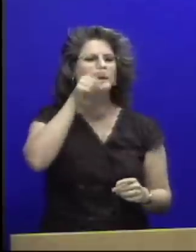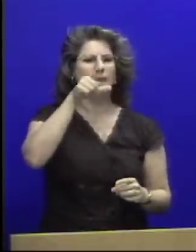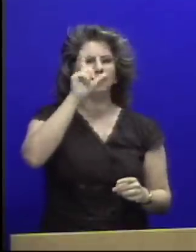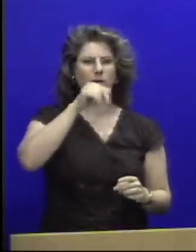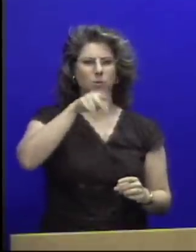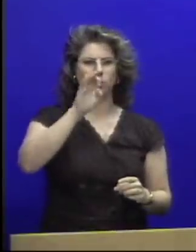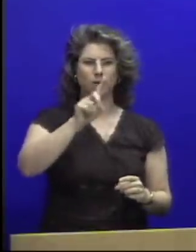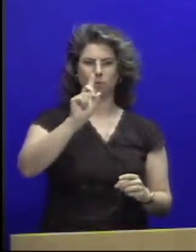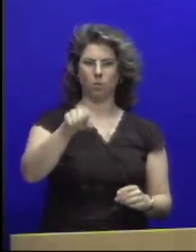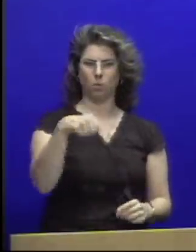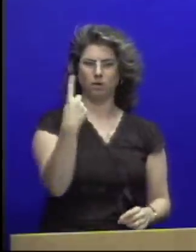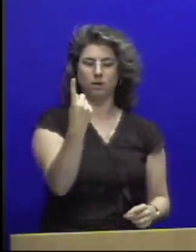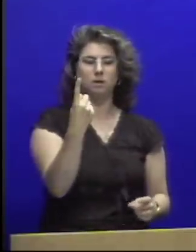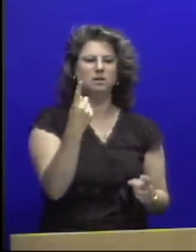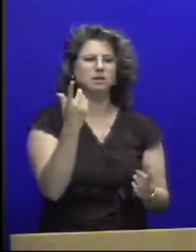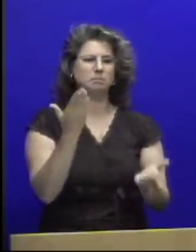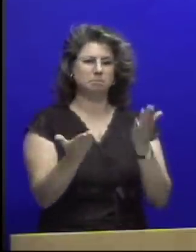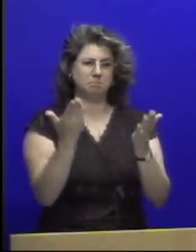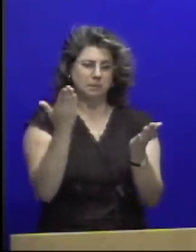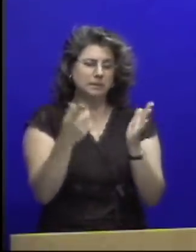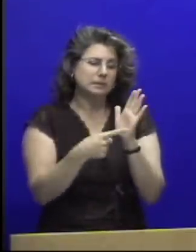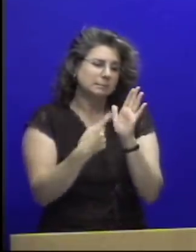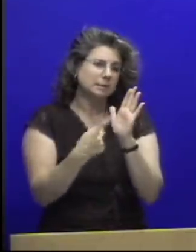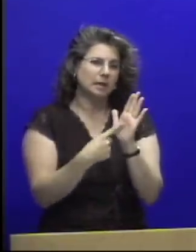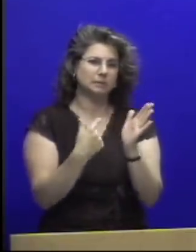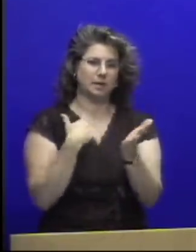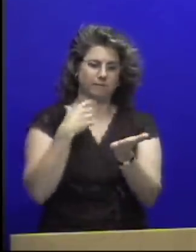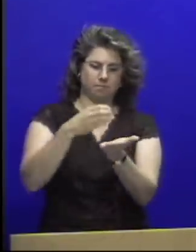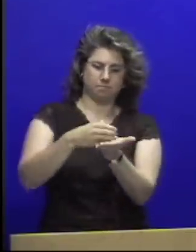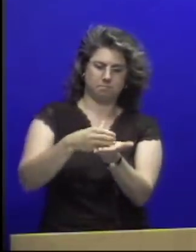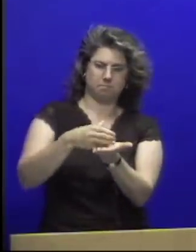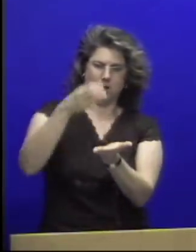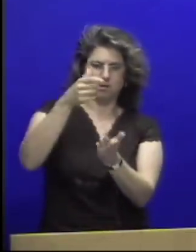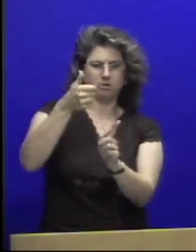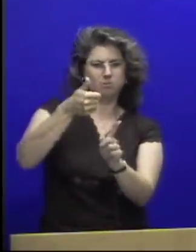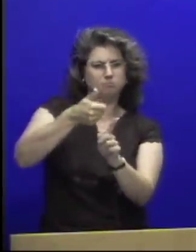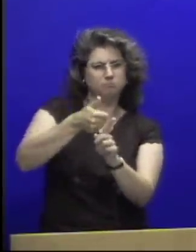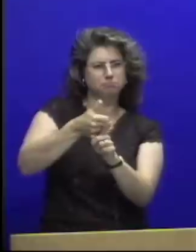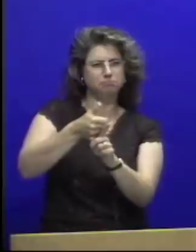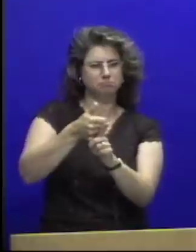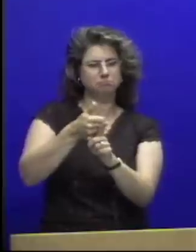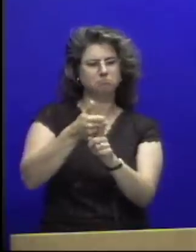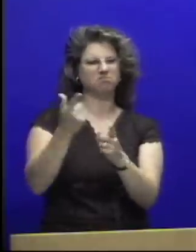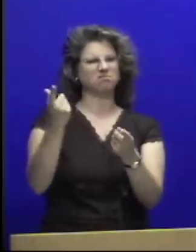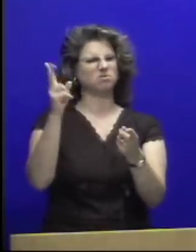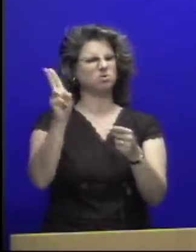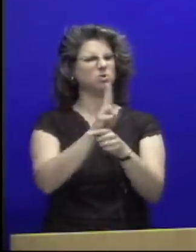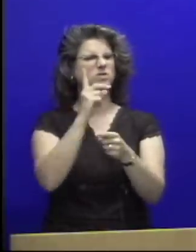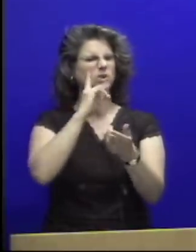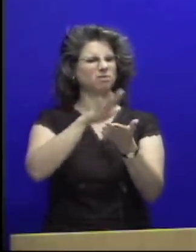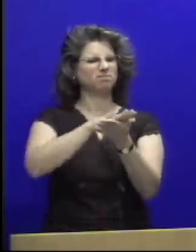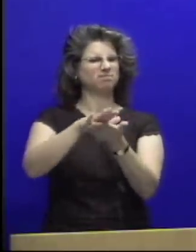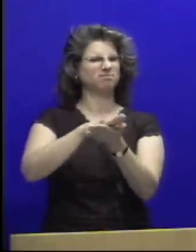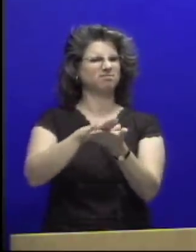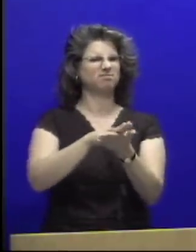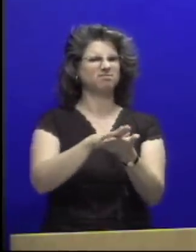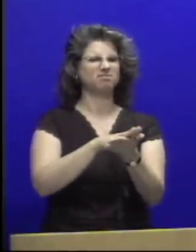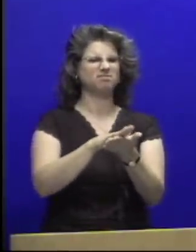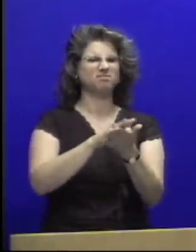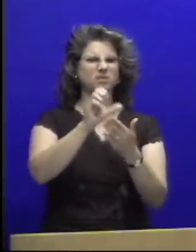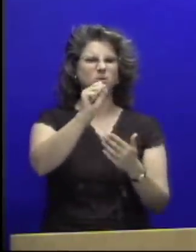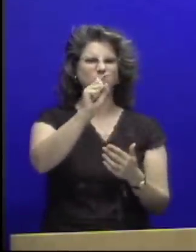also drink a bottle of liquid that's used to clean out the stool out of your